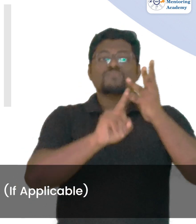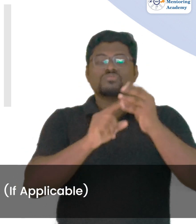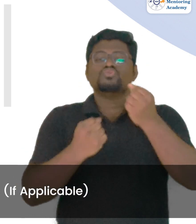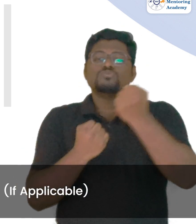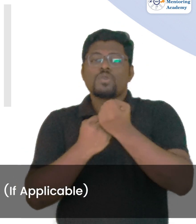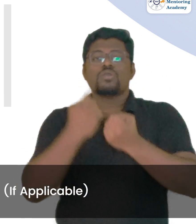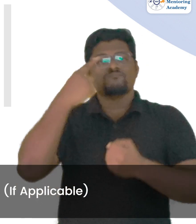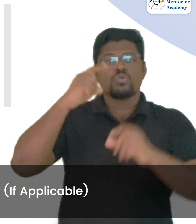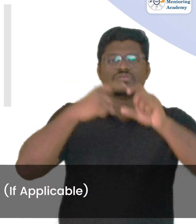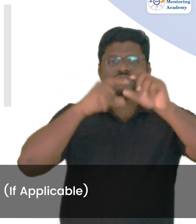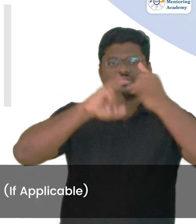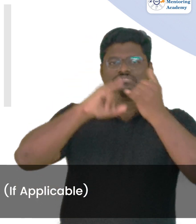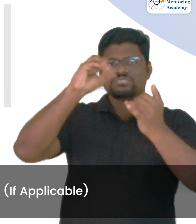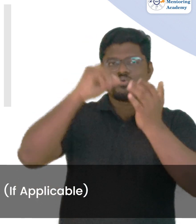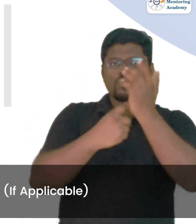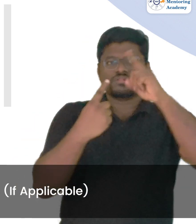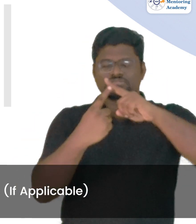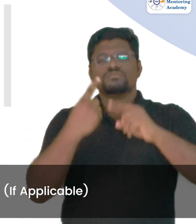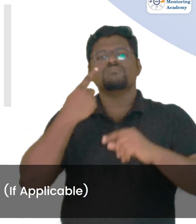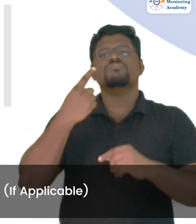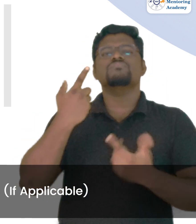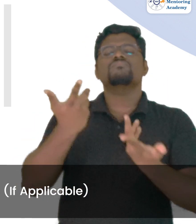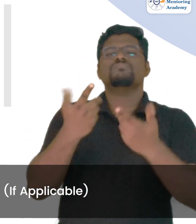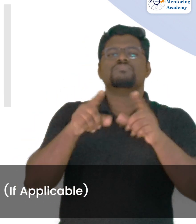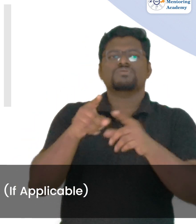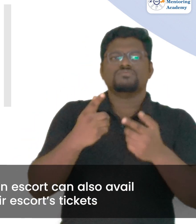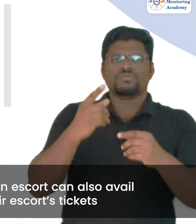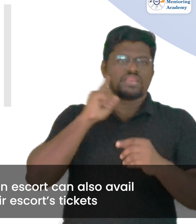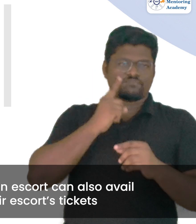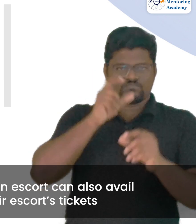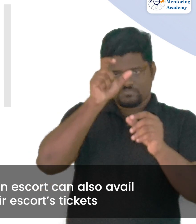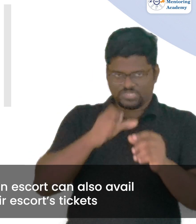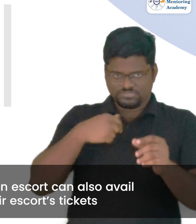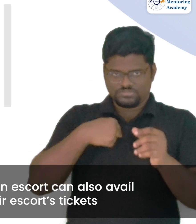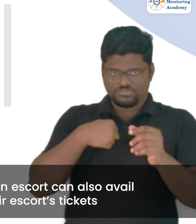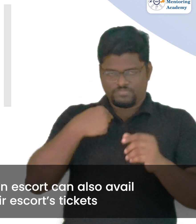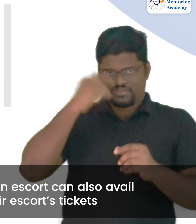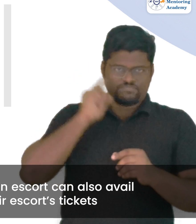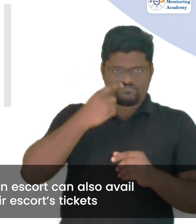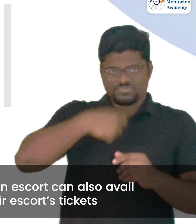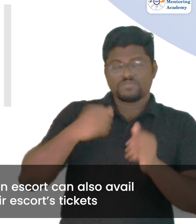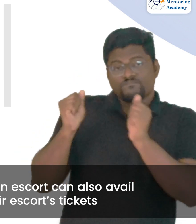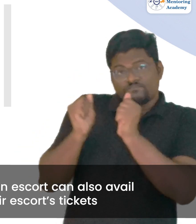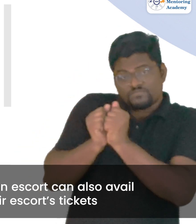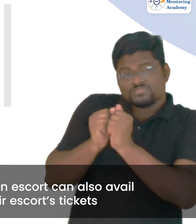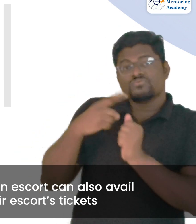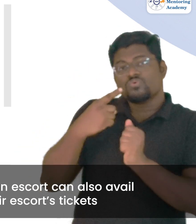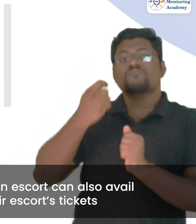4. Support for escorts, if applicable. Deaf individuals eligible for an escort can also avail